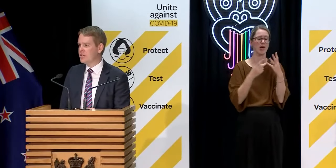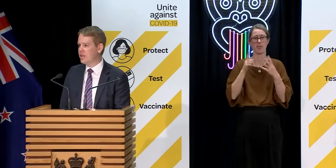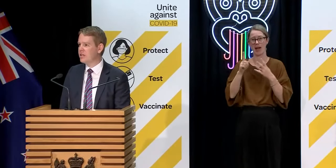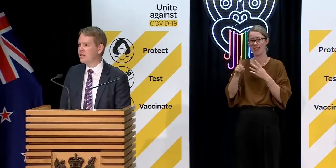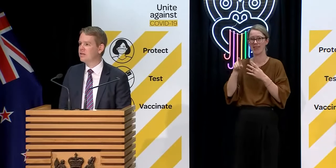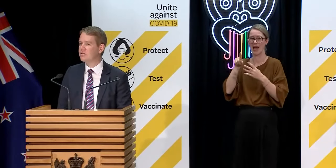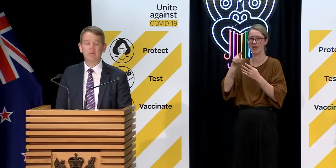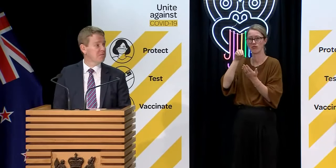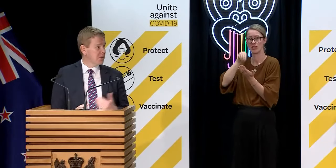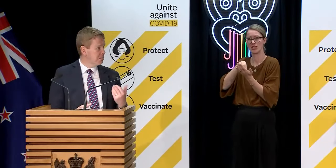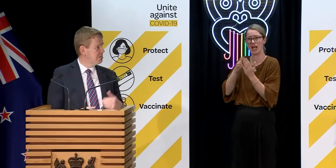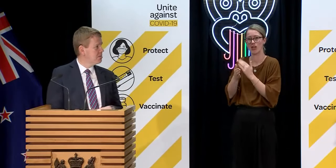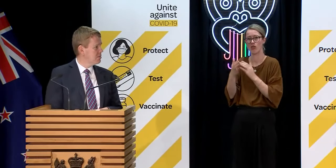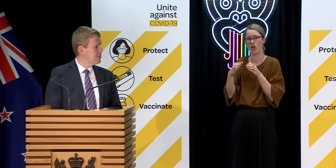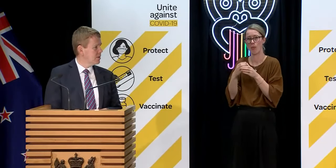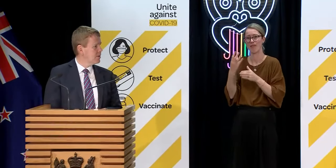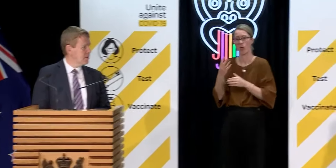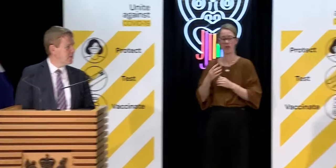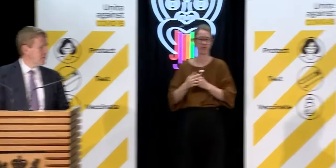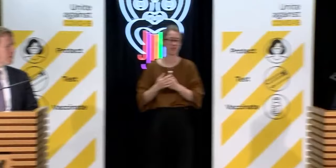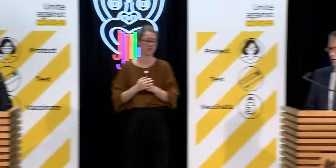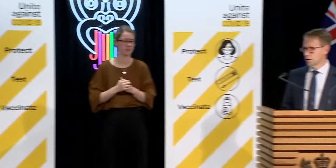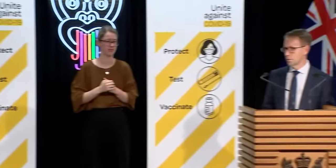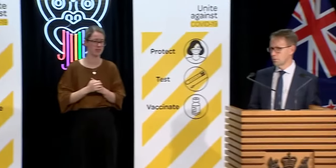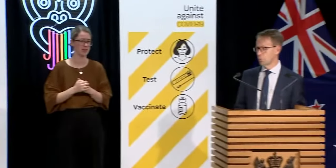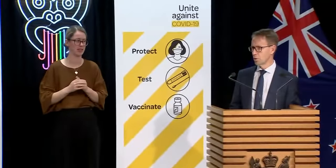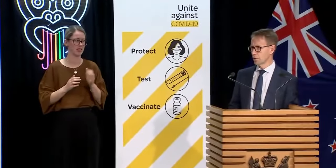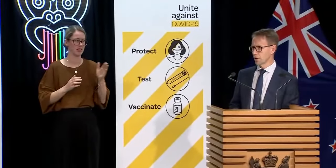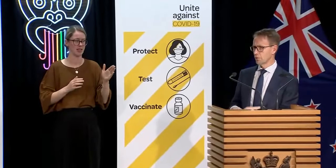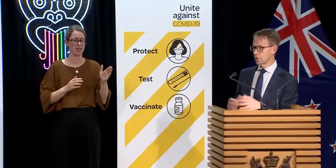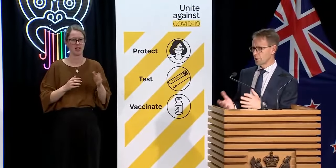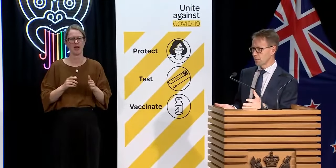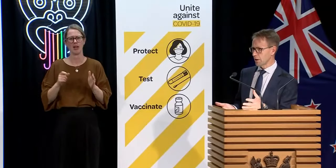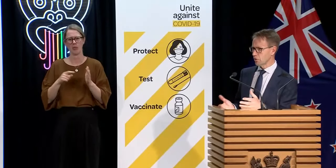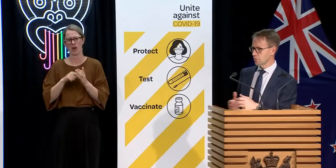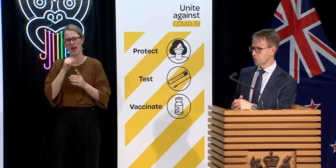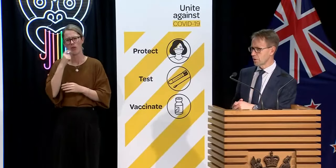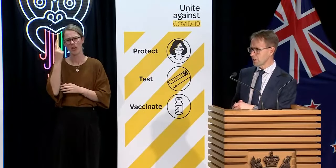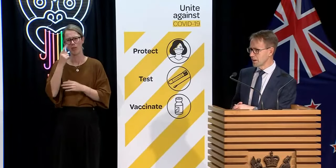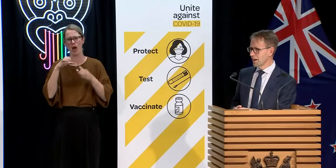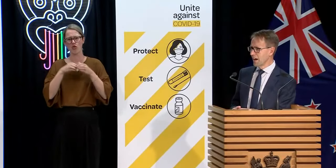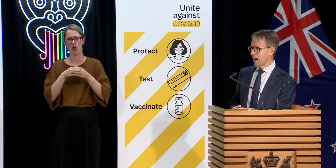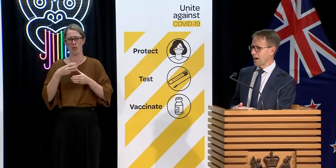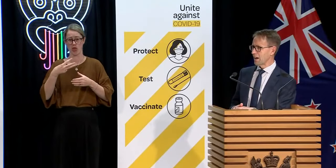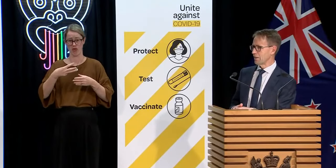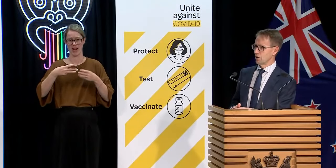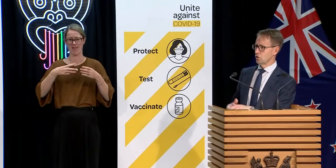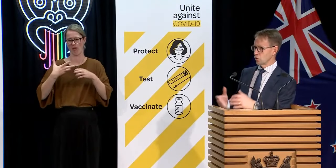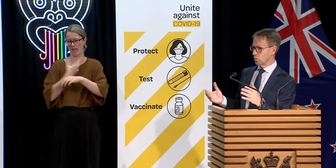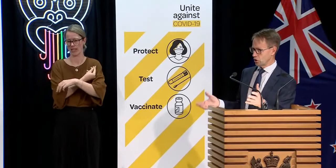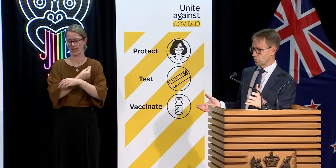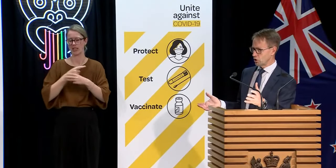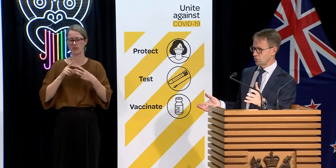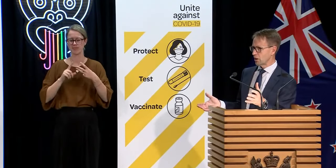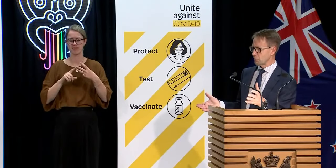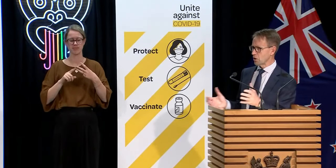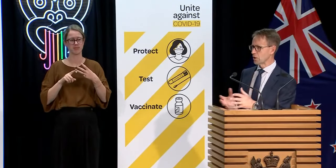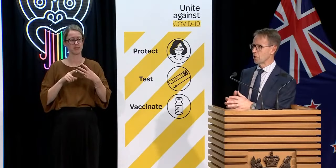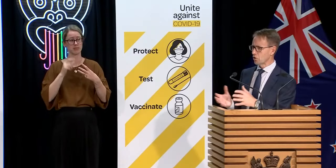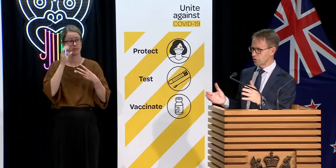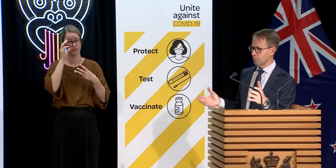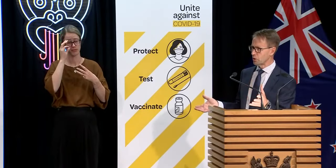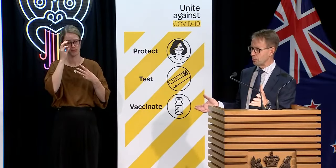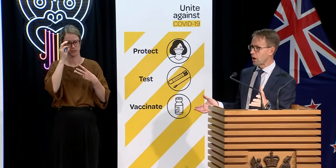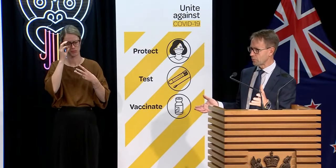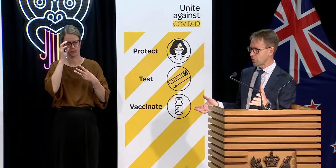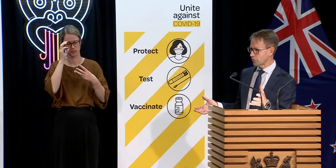Group 4 instead. Yeah, I would just add, I think that the important thing, if you think about Group 3, we should really be